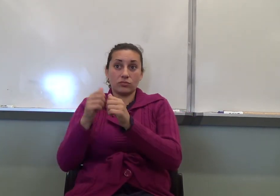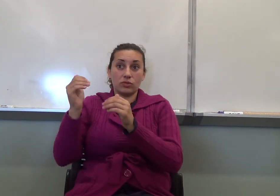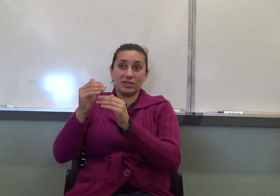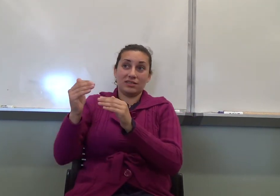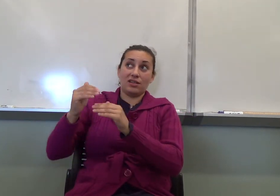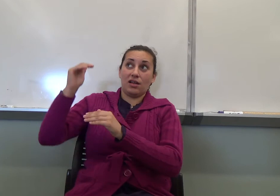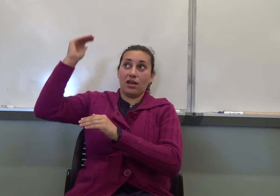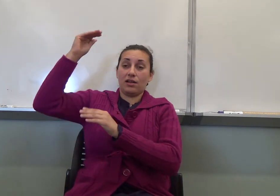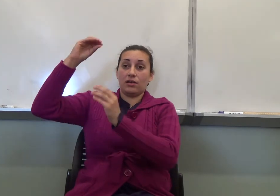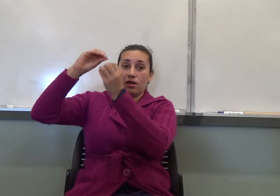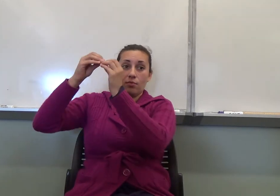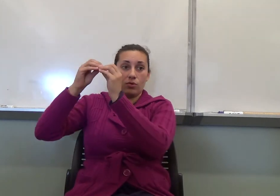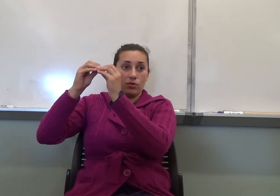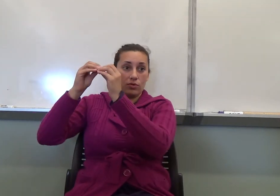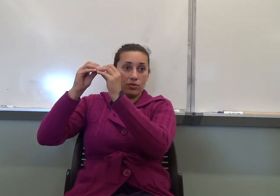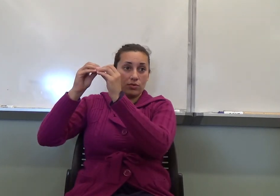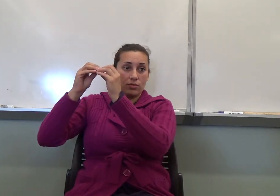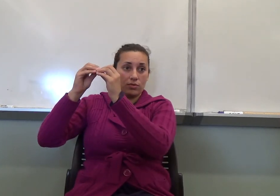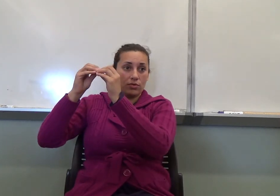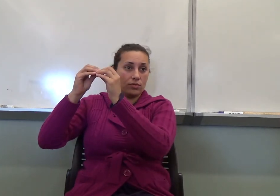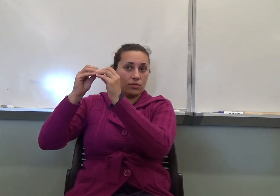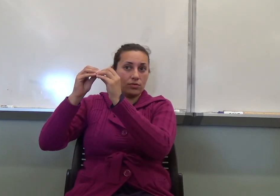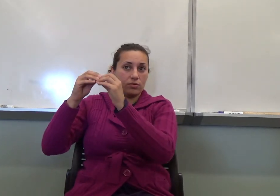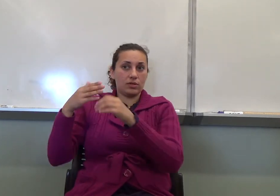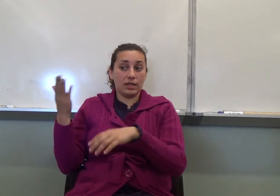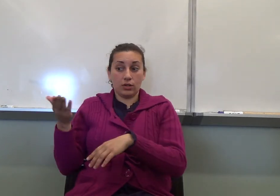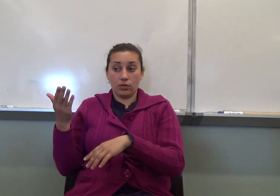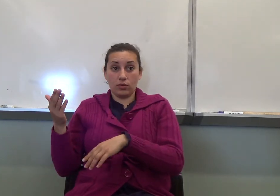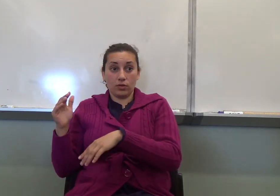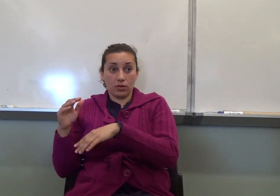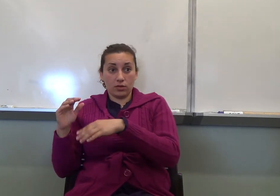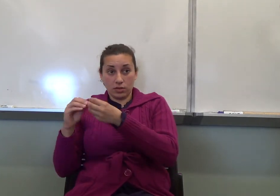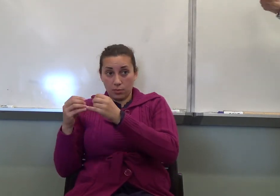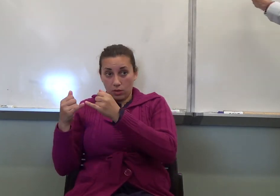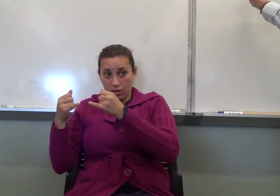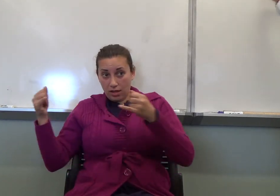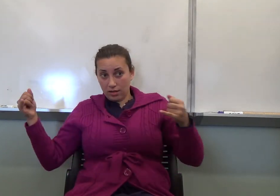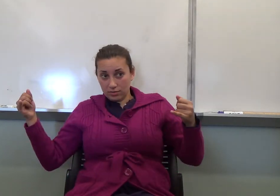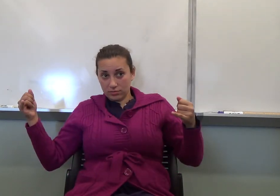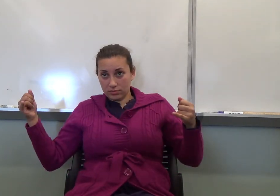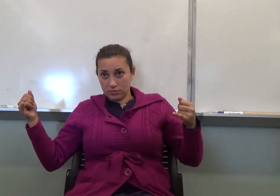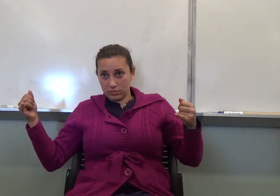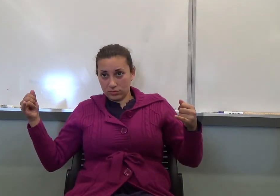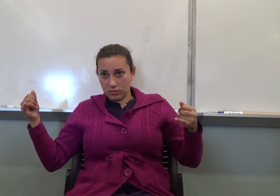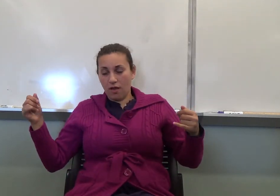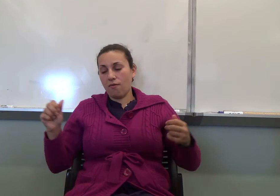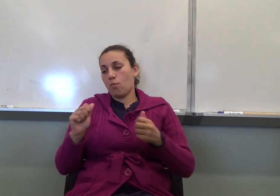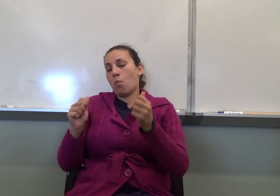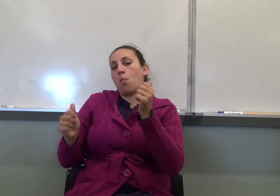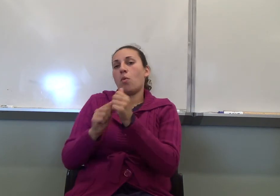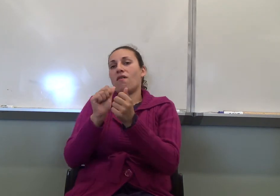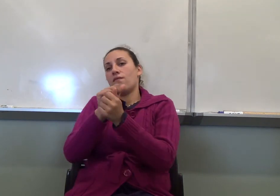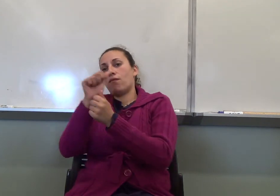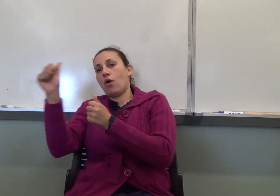the highest meaning over here on the number line, it'd be the one that's furthest to the right. Well, the one furthest to the right there